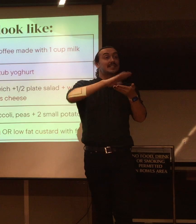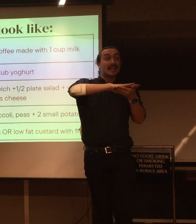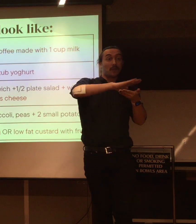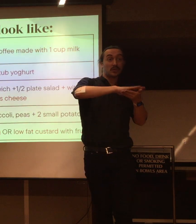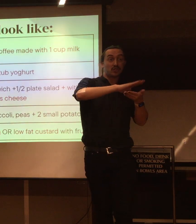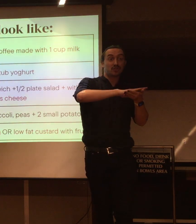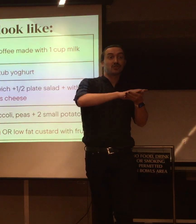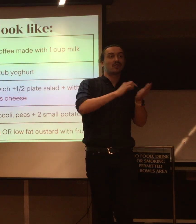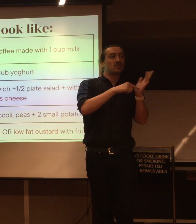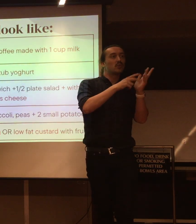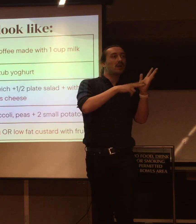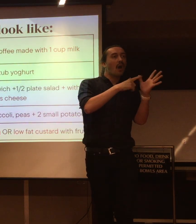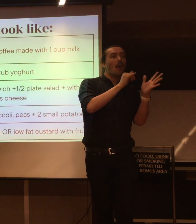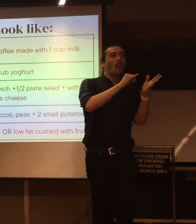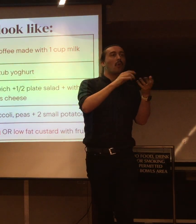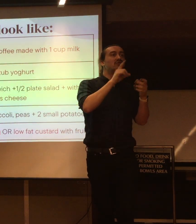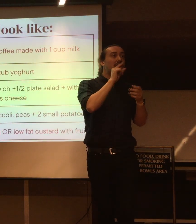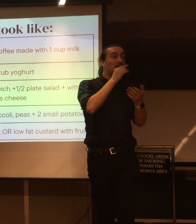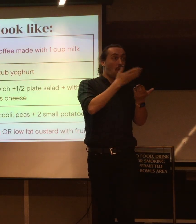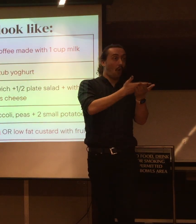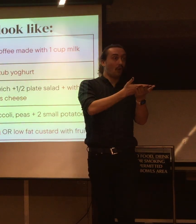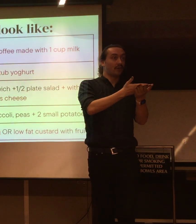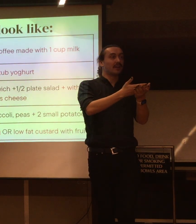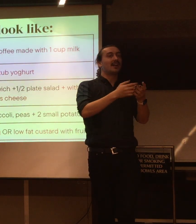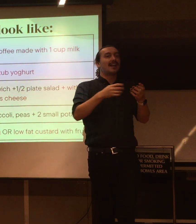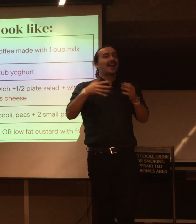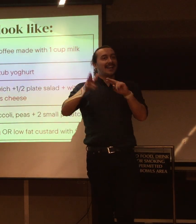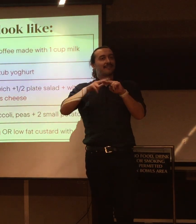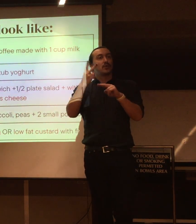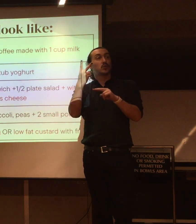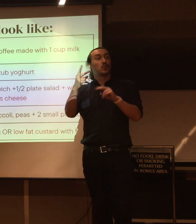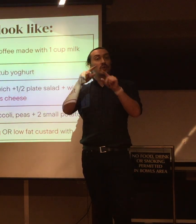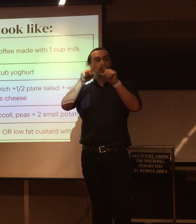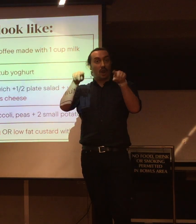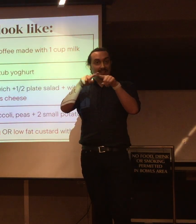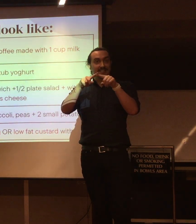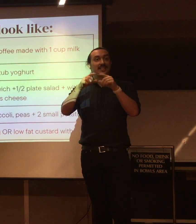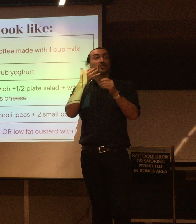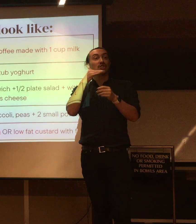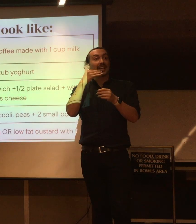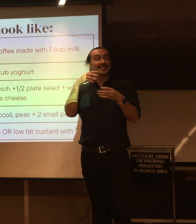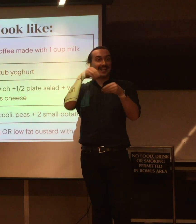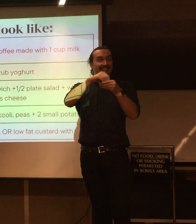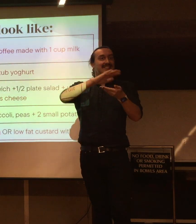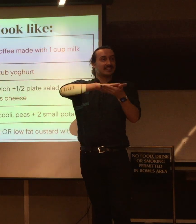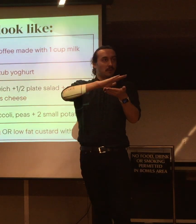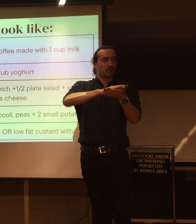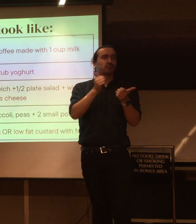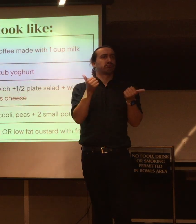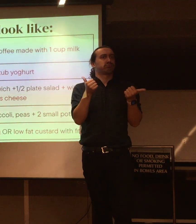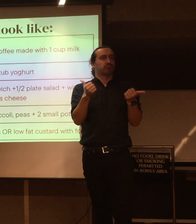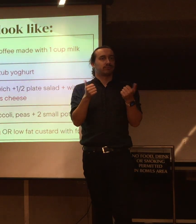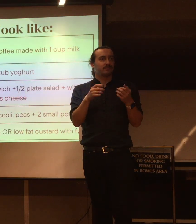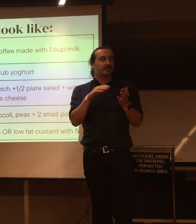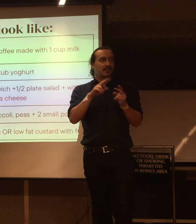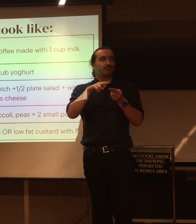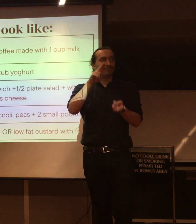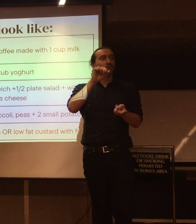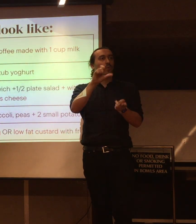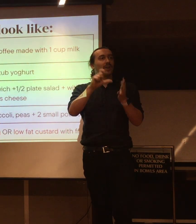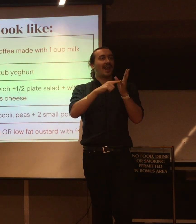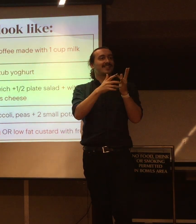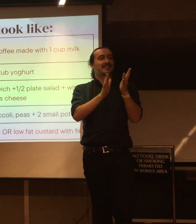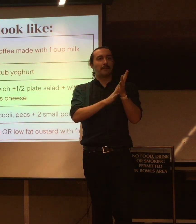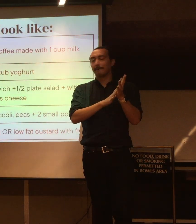having 2 slices of cheese on your sandwich as well is another great option for increasing calcium. At dinner